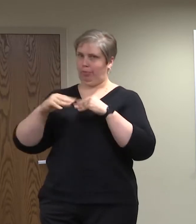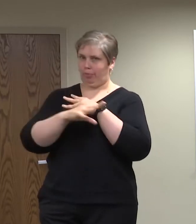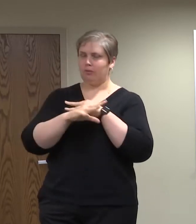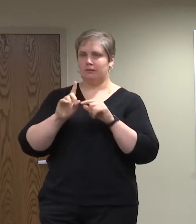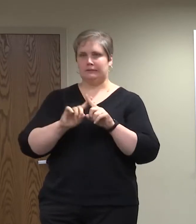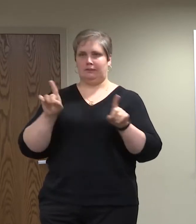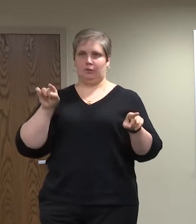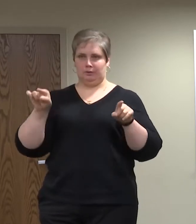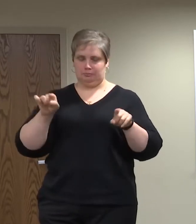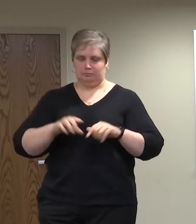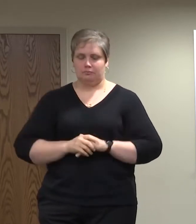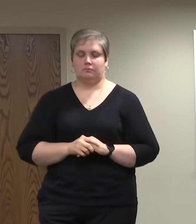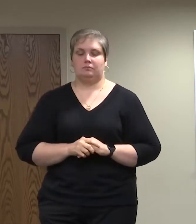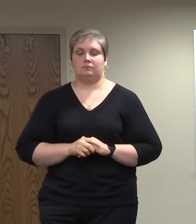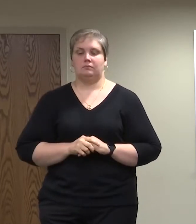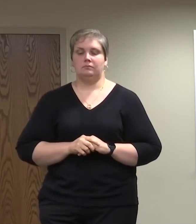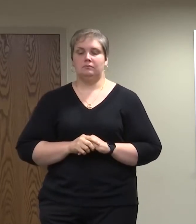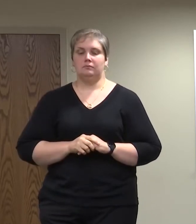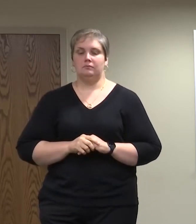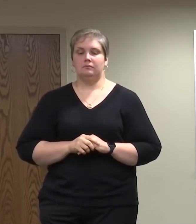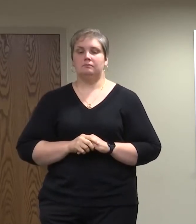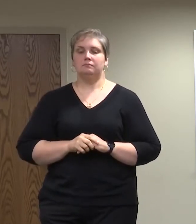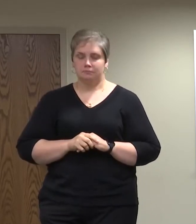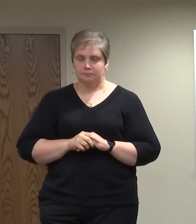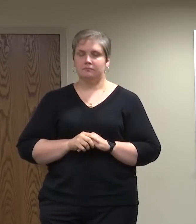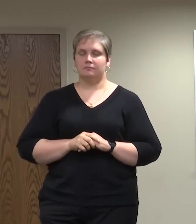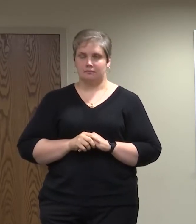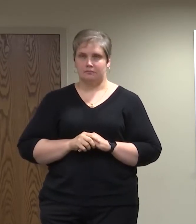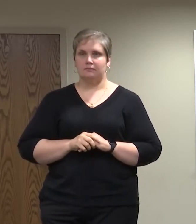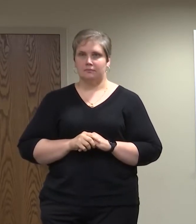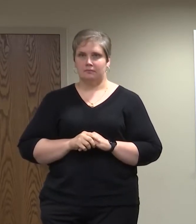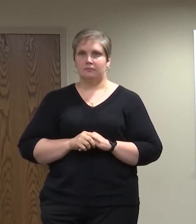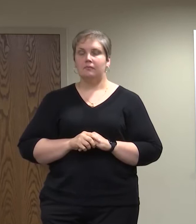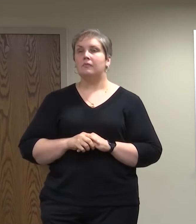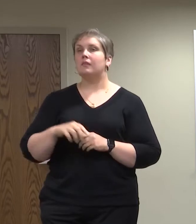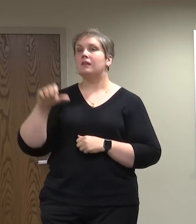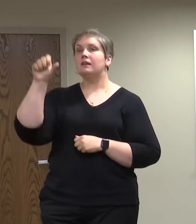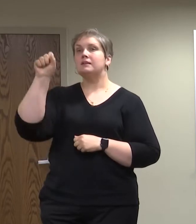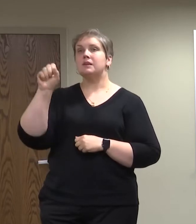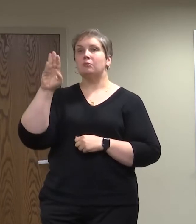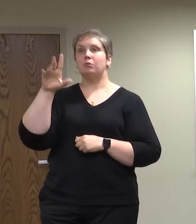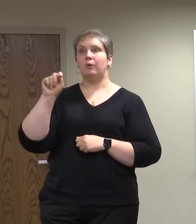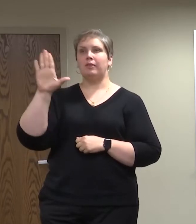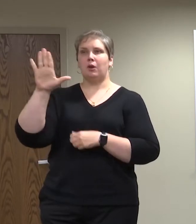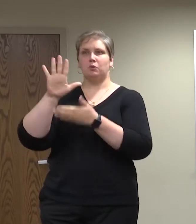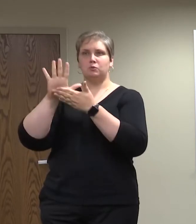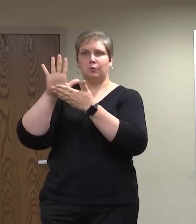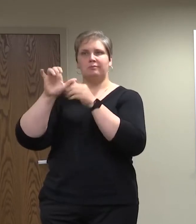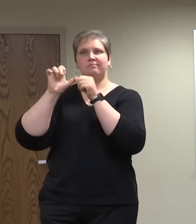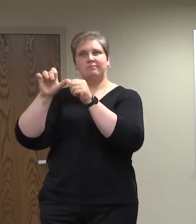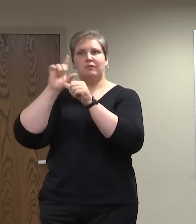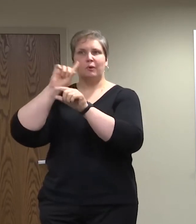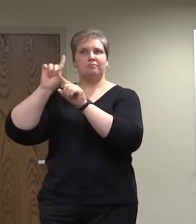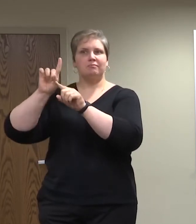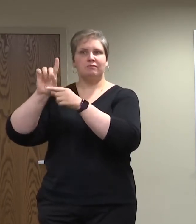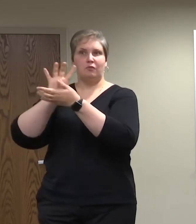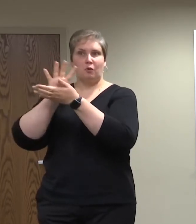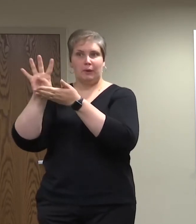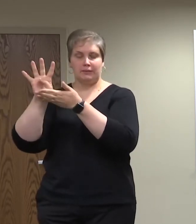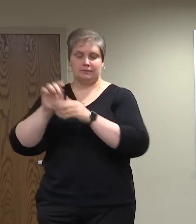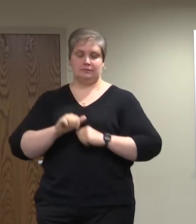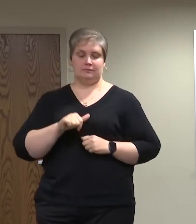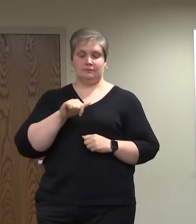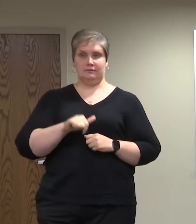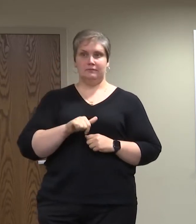of the questions I get asked is, as we've been in, South Beloit now is in week 4. Rockford and Harlem, our two biggest districts, are in